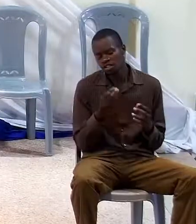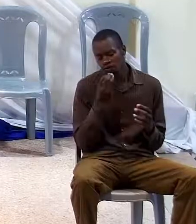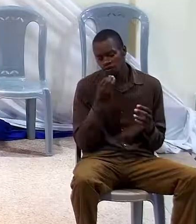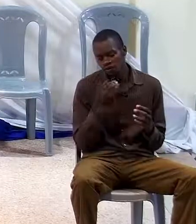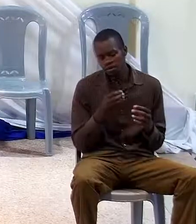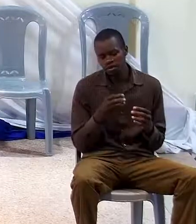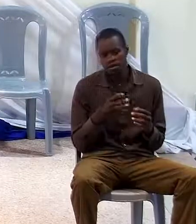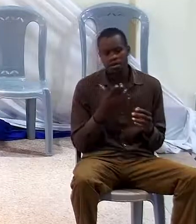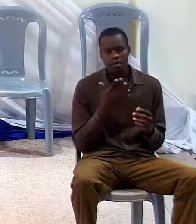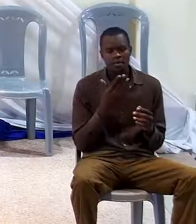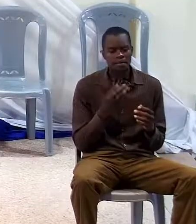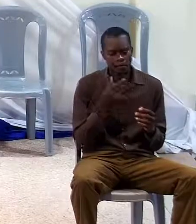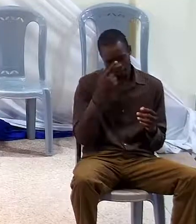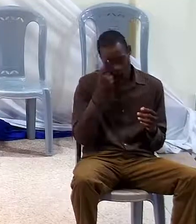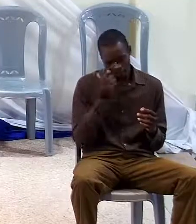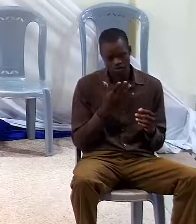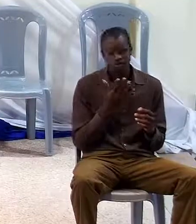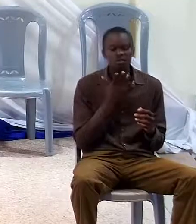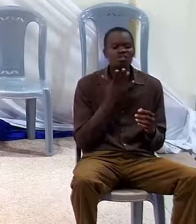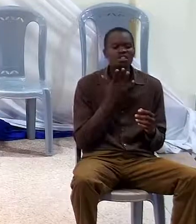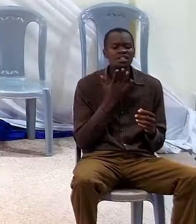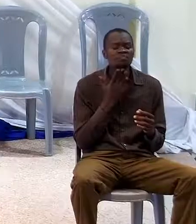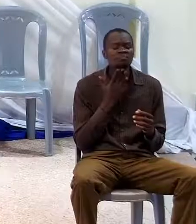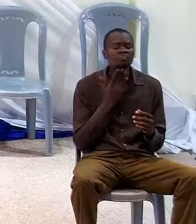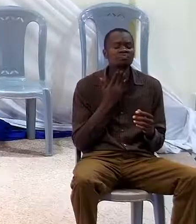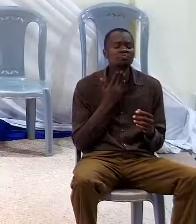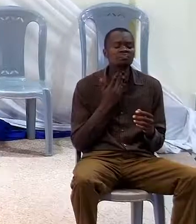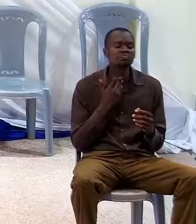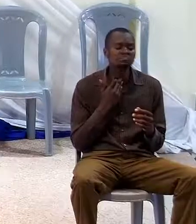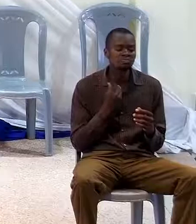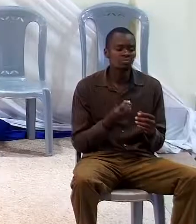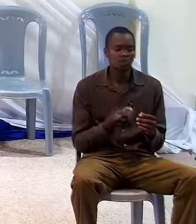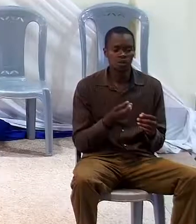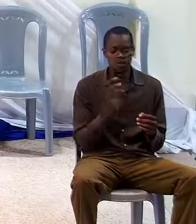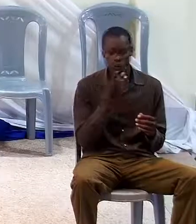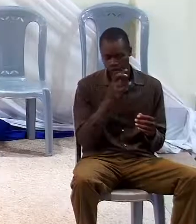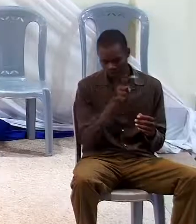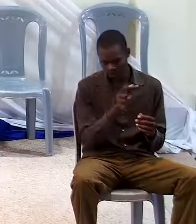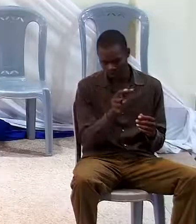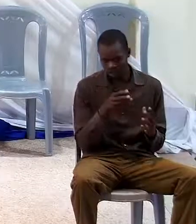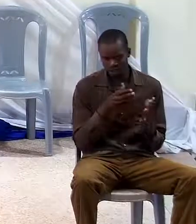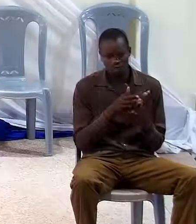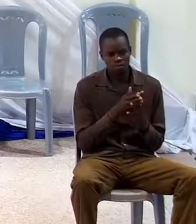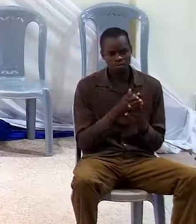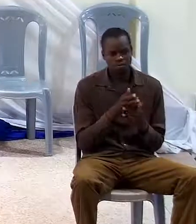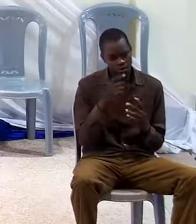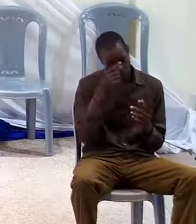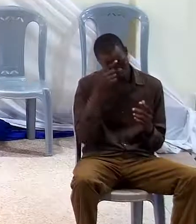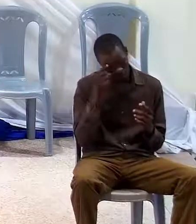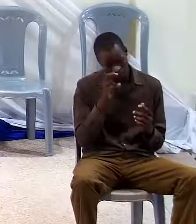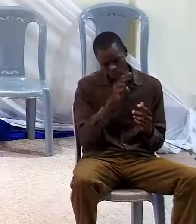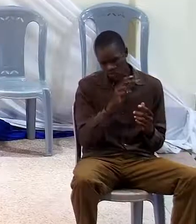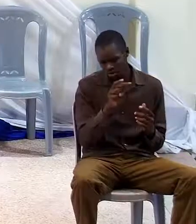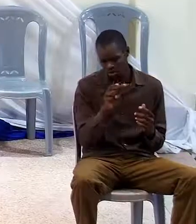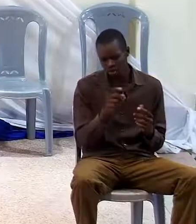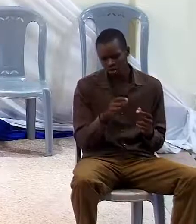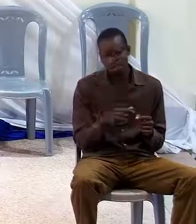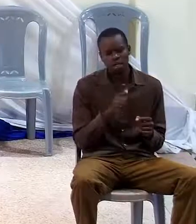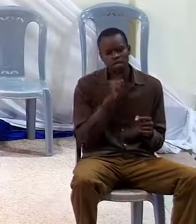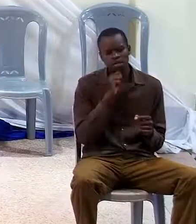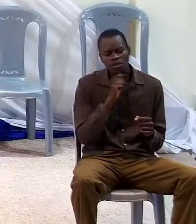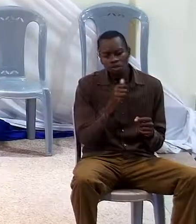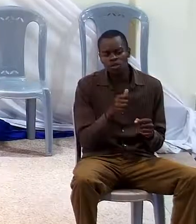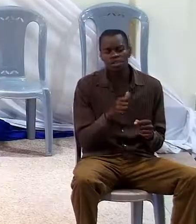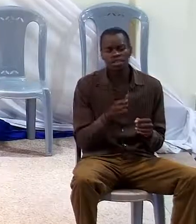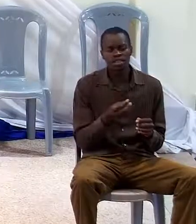seeing. So the advice is, don't eat haphazardly. Plan the way